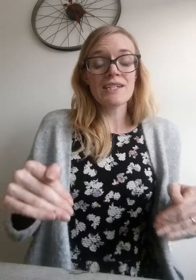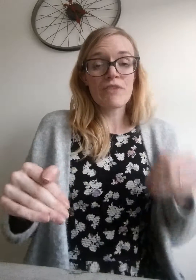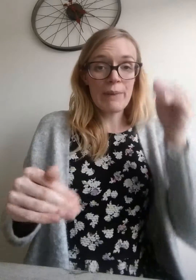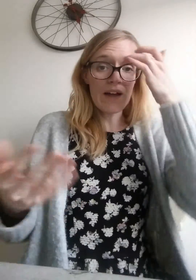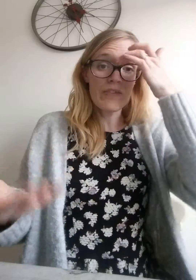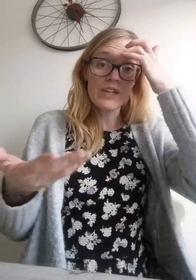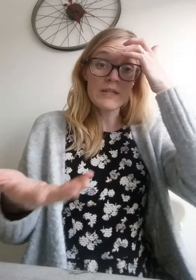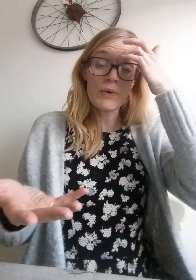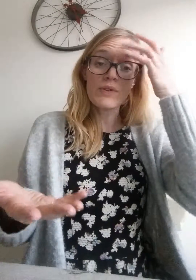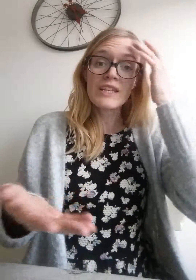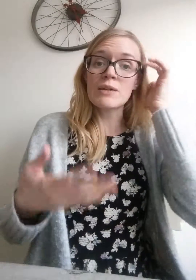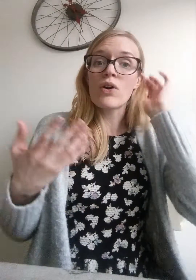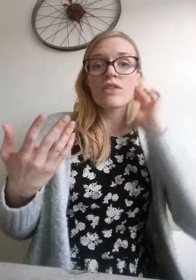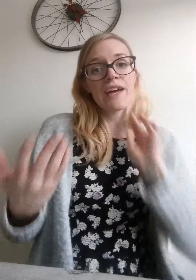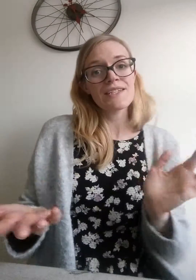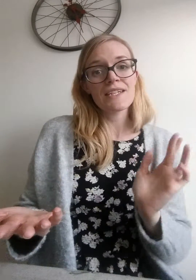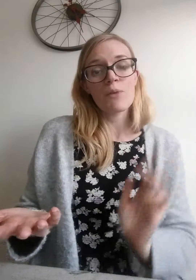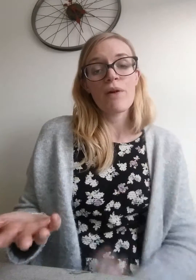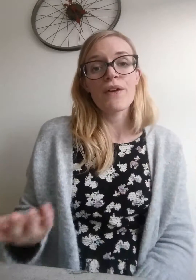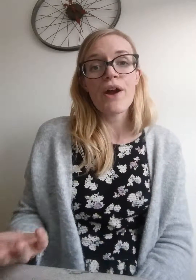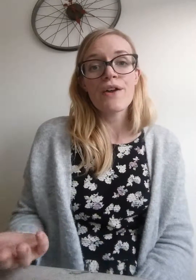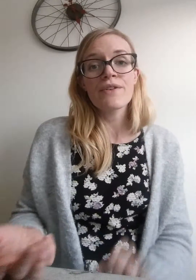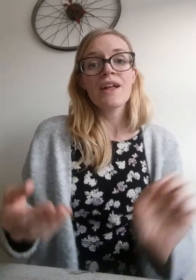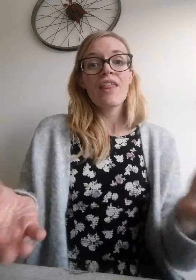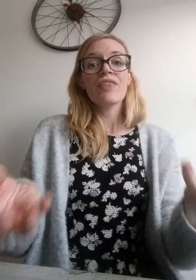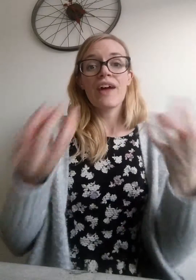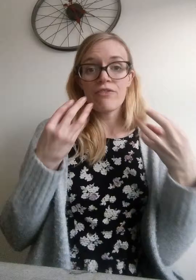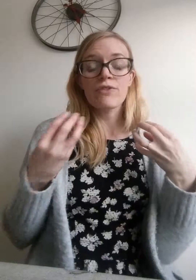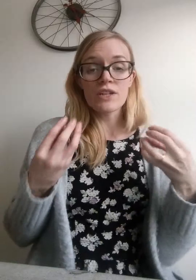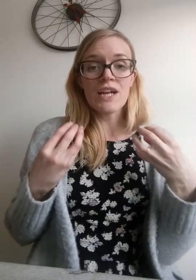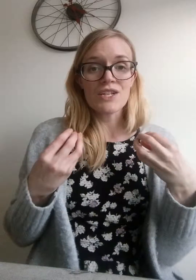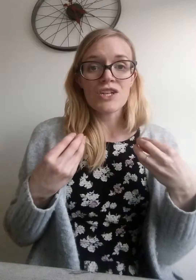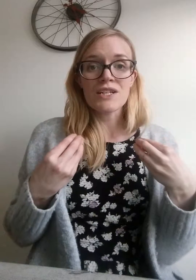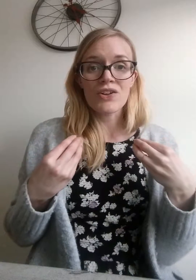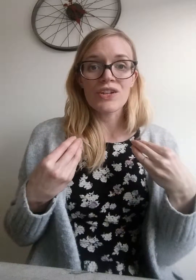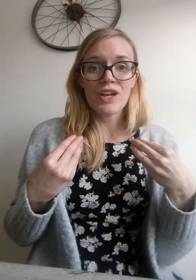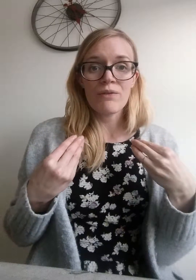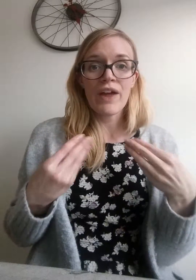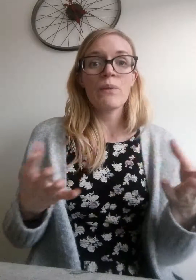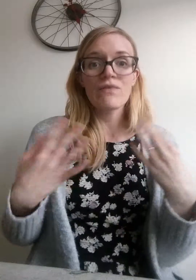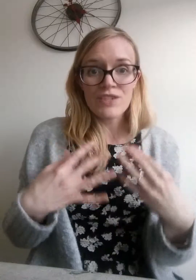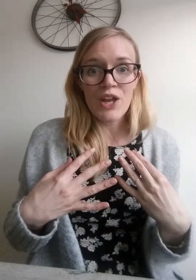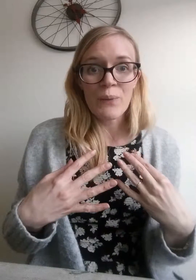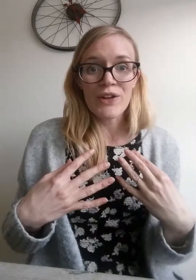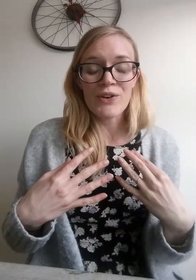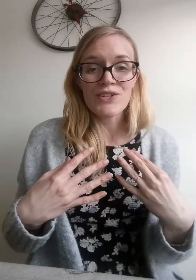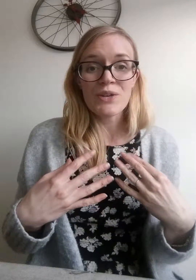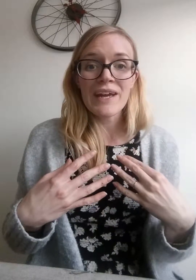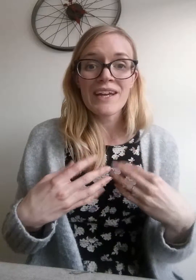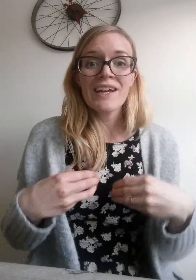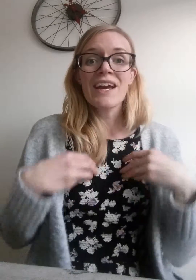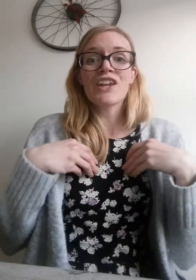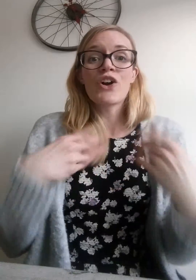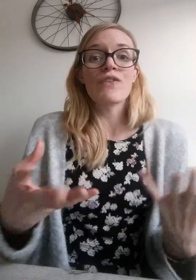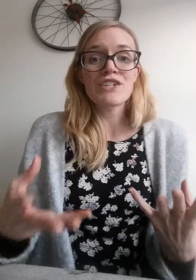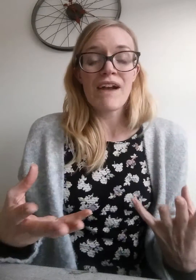of the bath and you're supporting them, or if they're sitting up on their own, their full attention is on you. They want to know what you're doing and you're